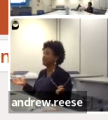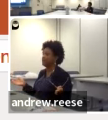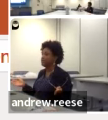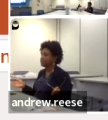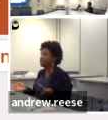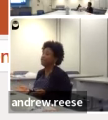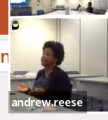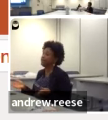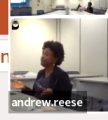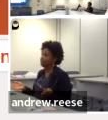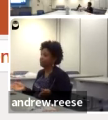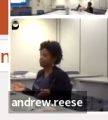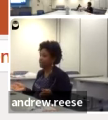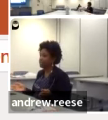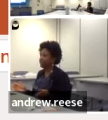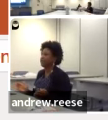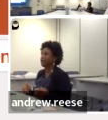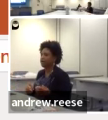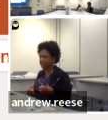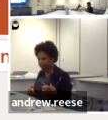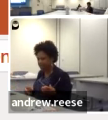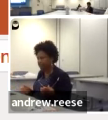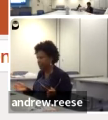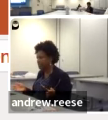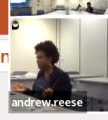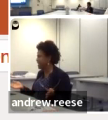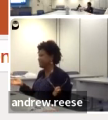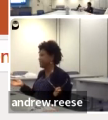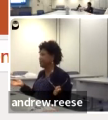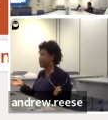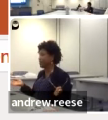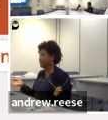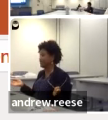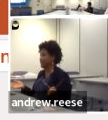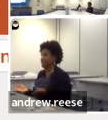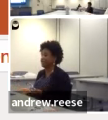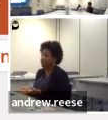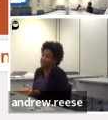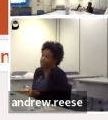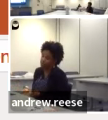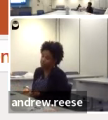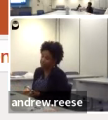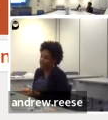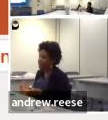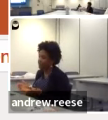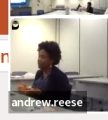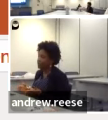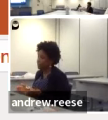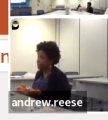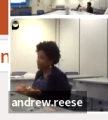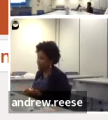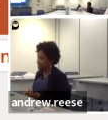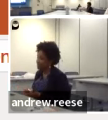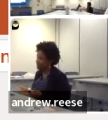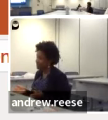happen. So let's say it's not even about ill health, but an incident occurs on a day somebody's supposed to be